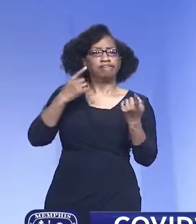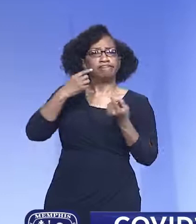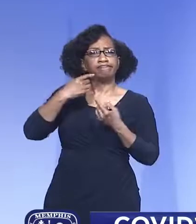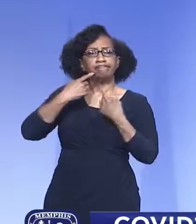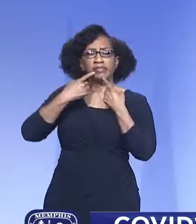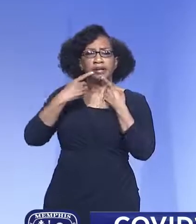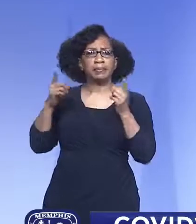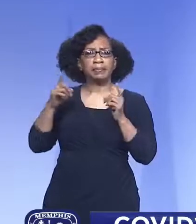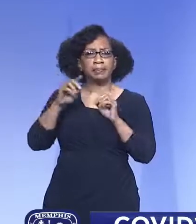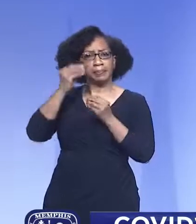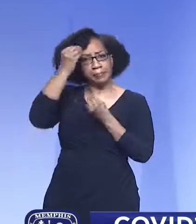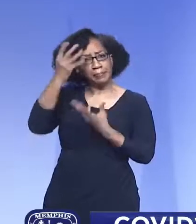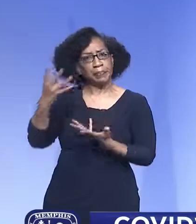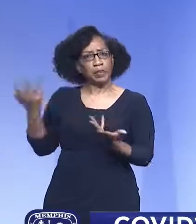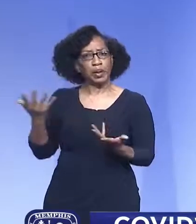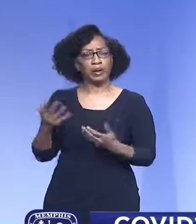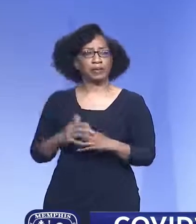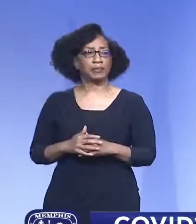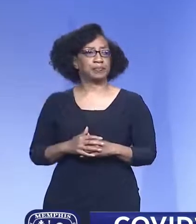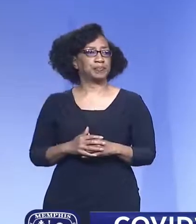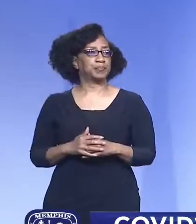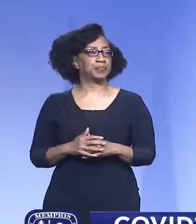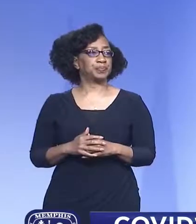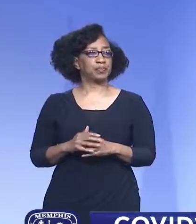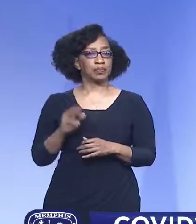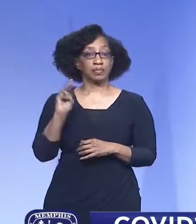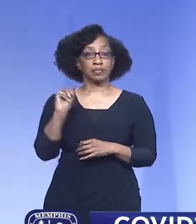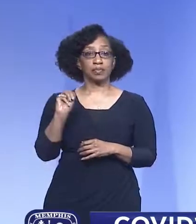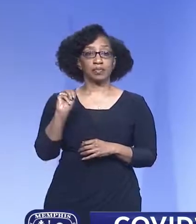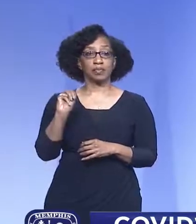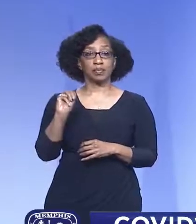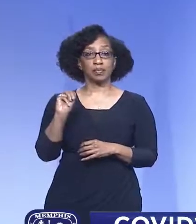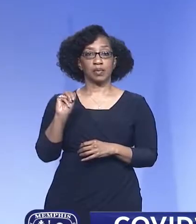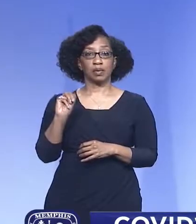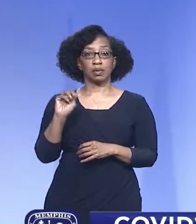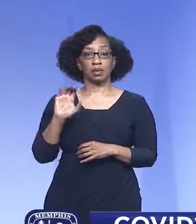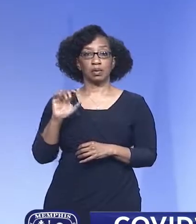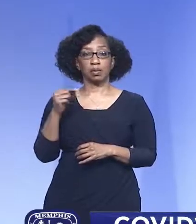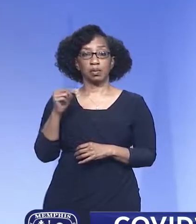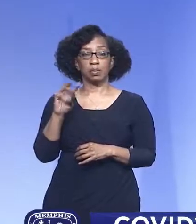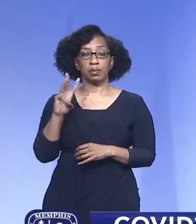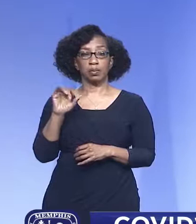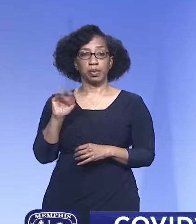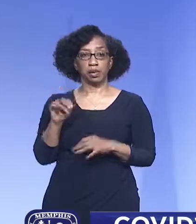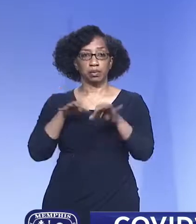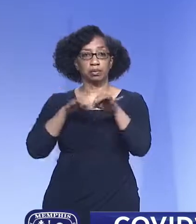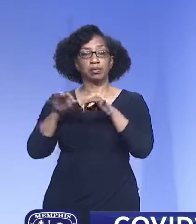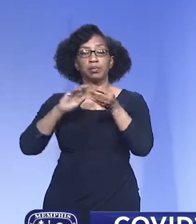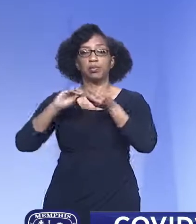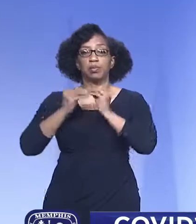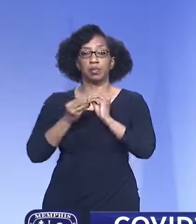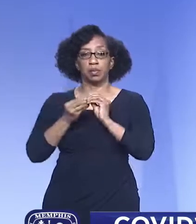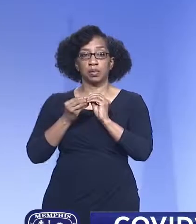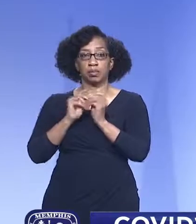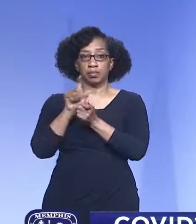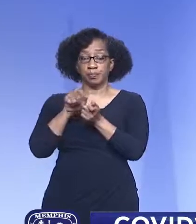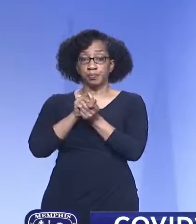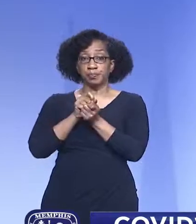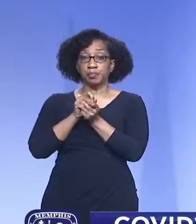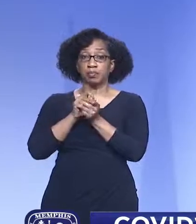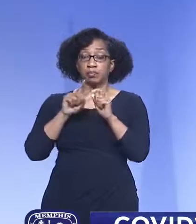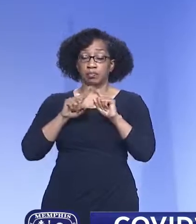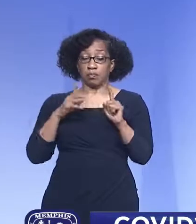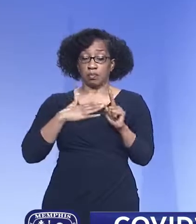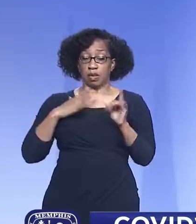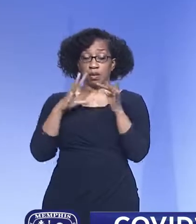will let Mr. McGowen speak to the actual numbers, but my